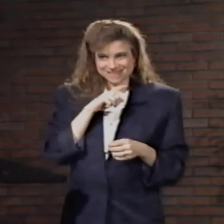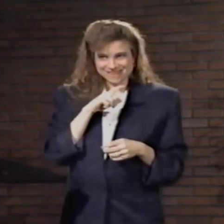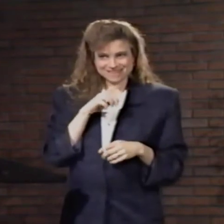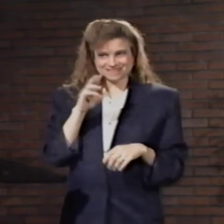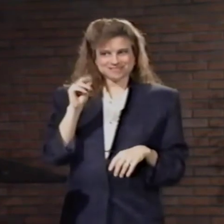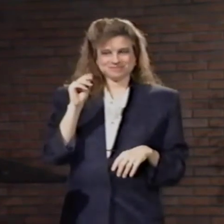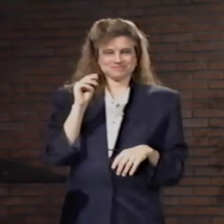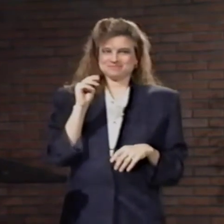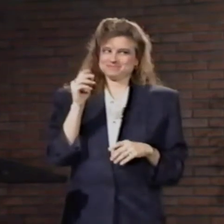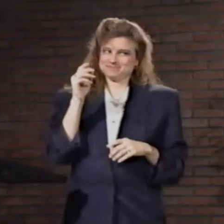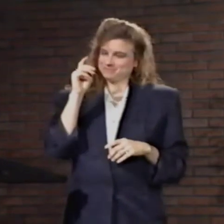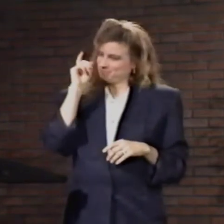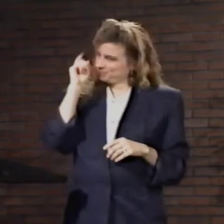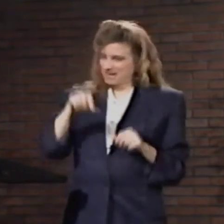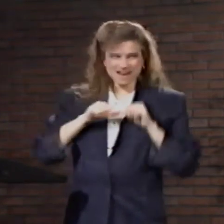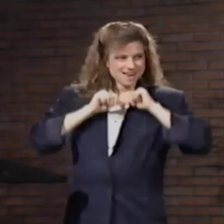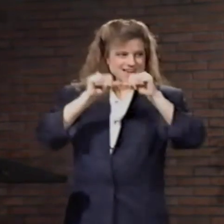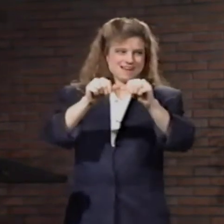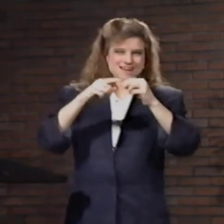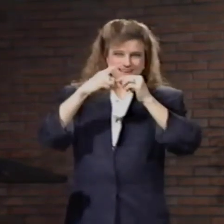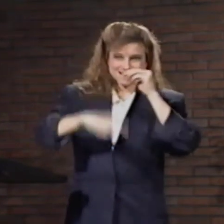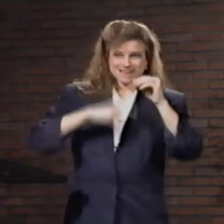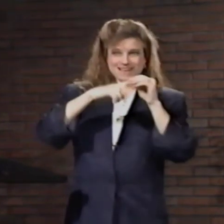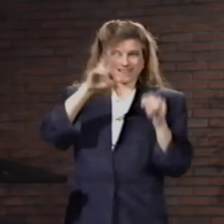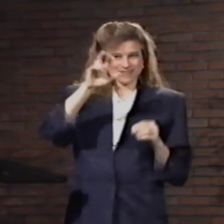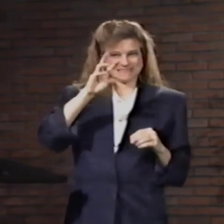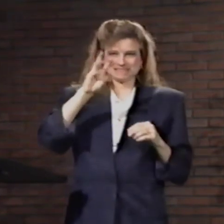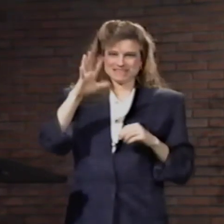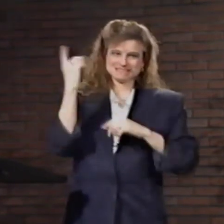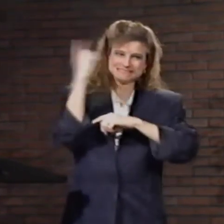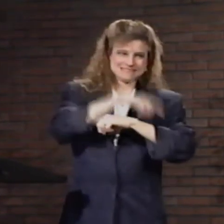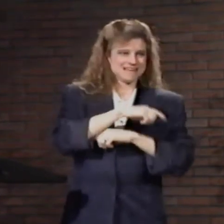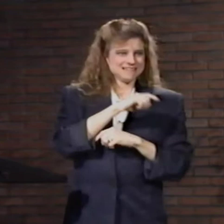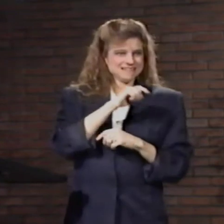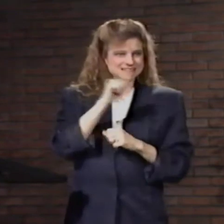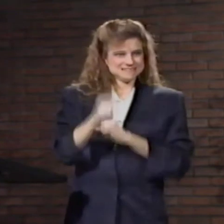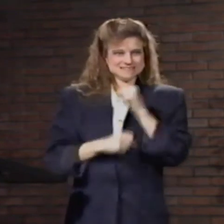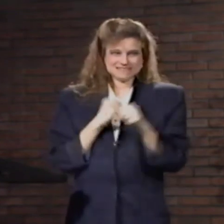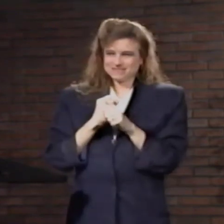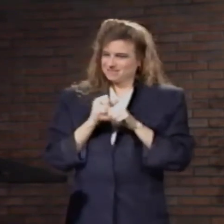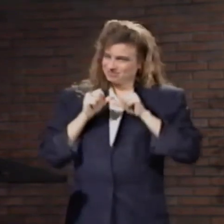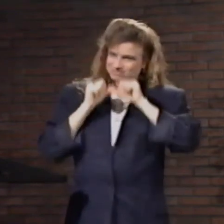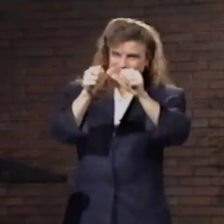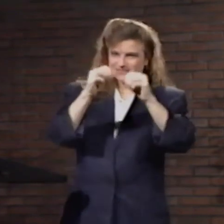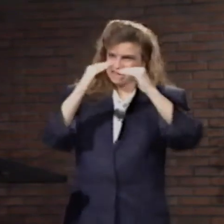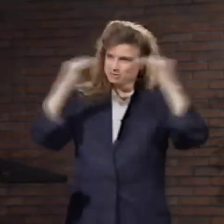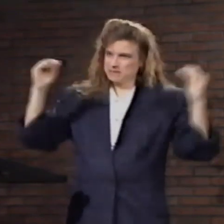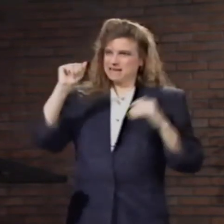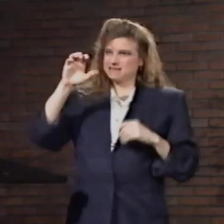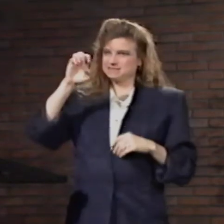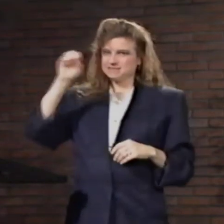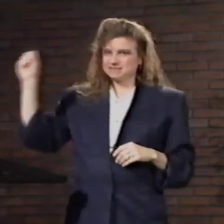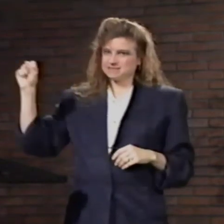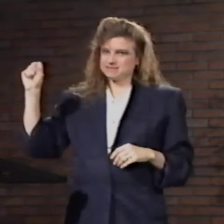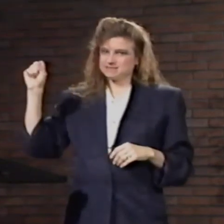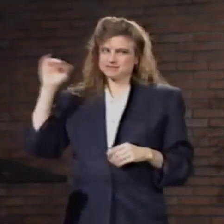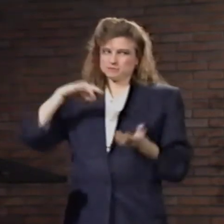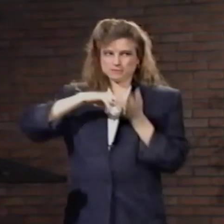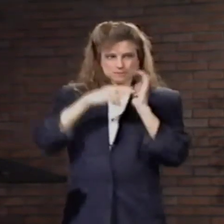me? No. They have to be open to the public 365 days a year. They have to provide